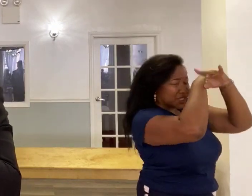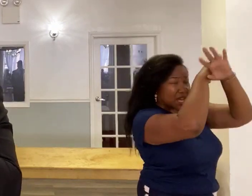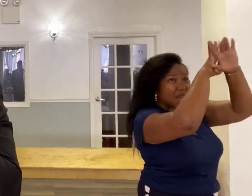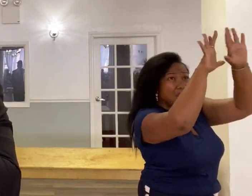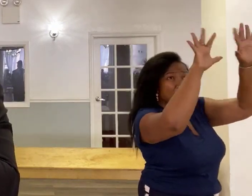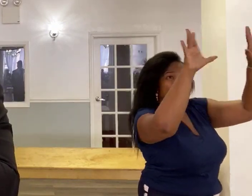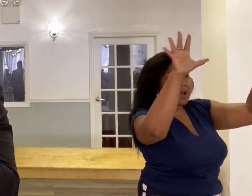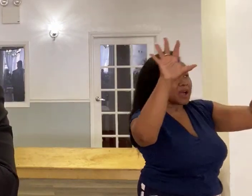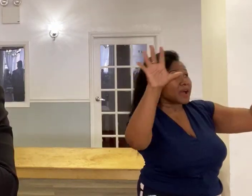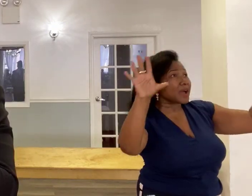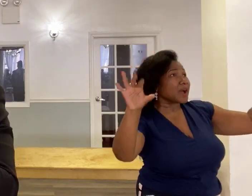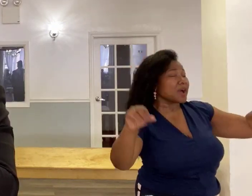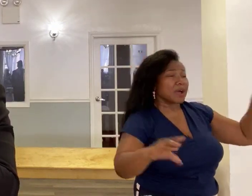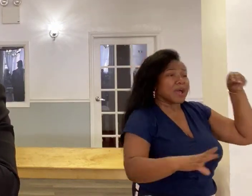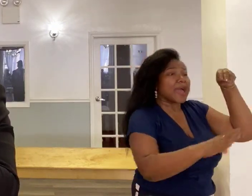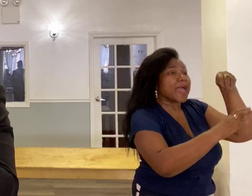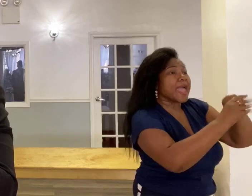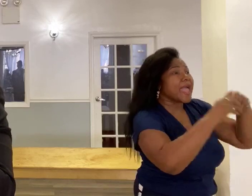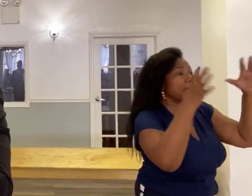shine in